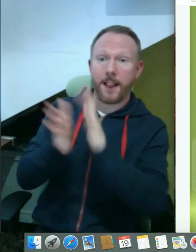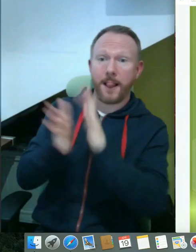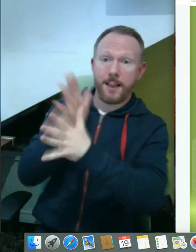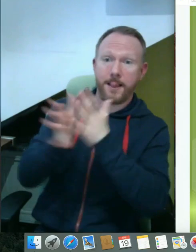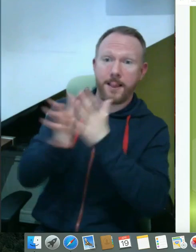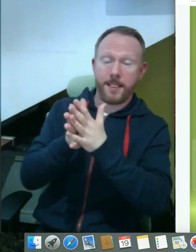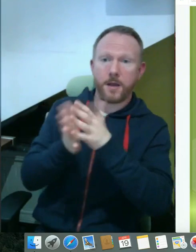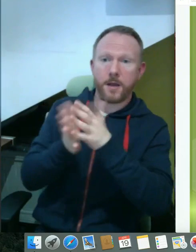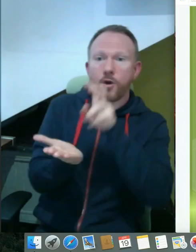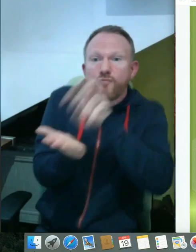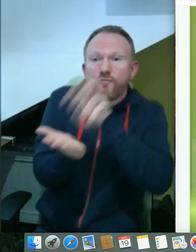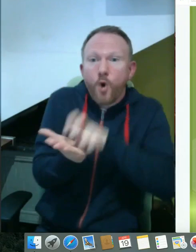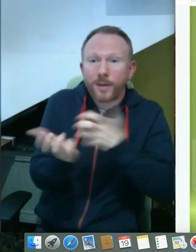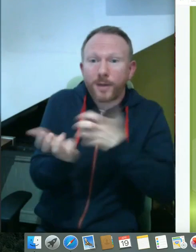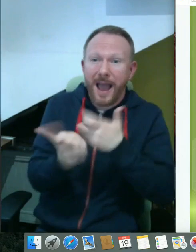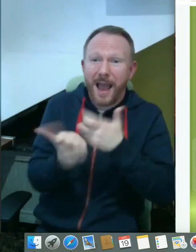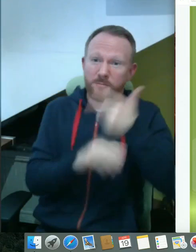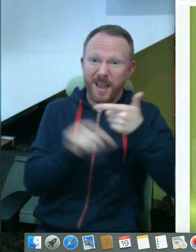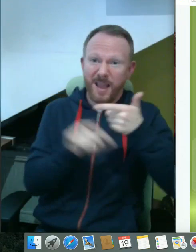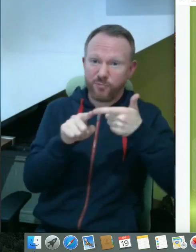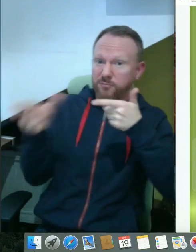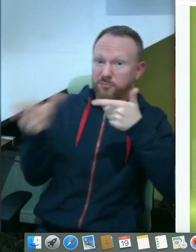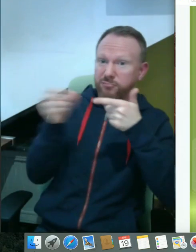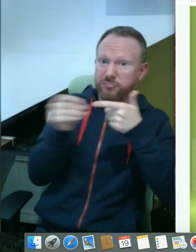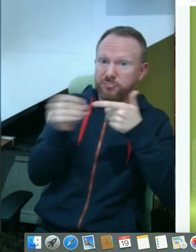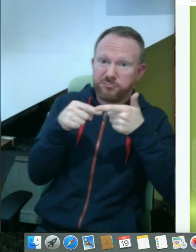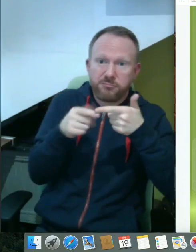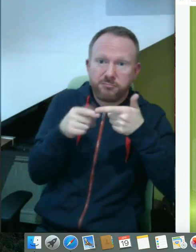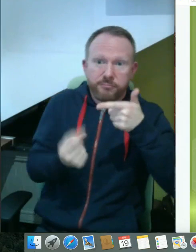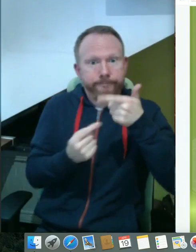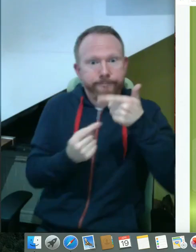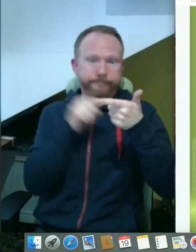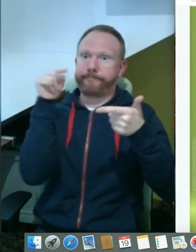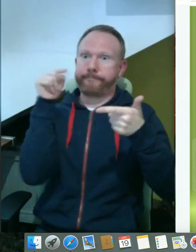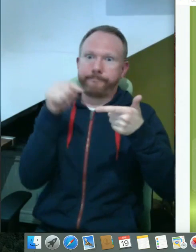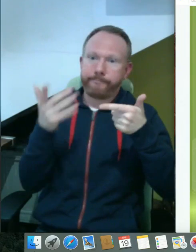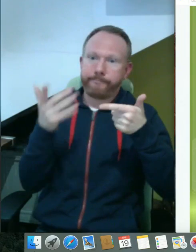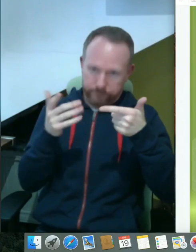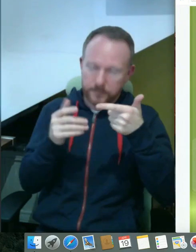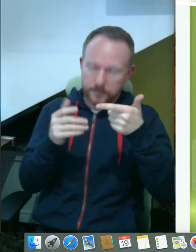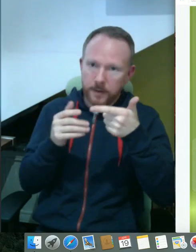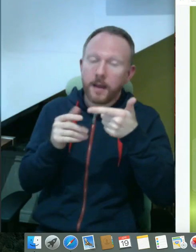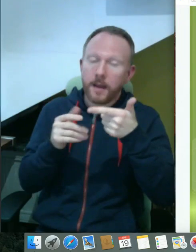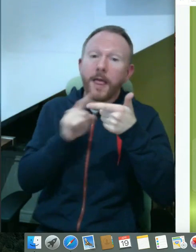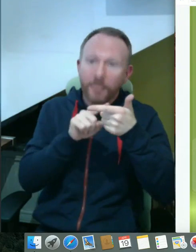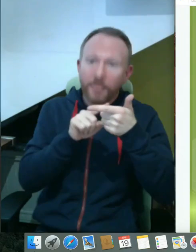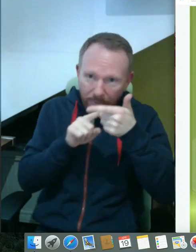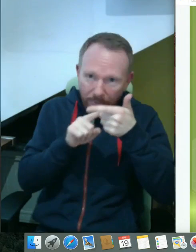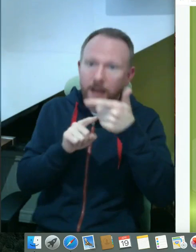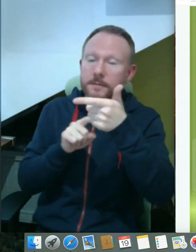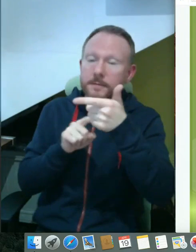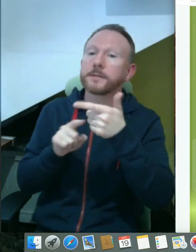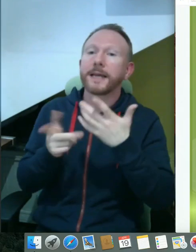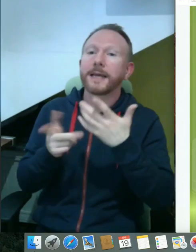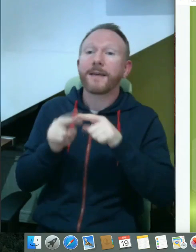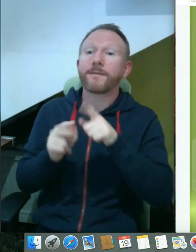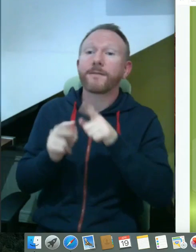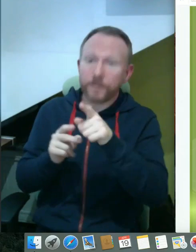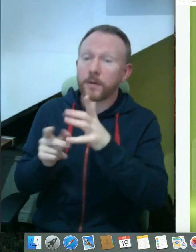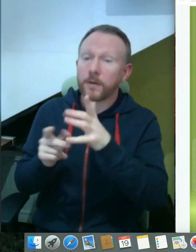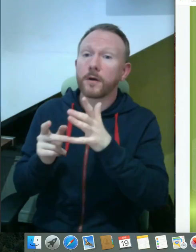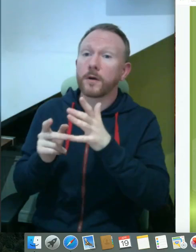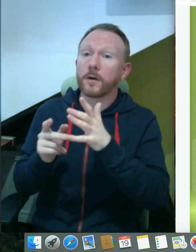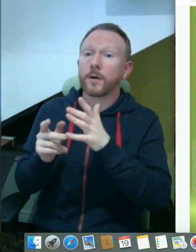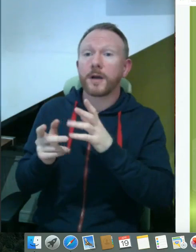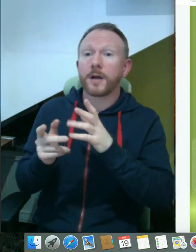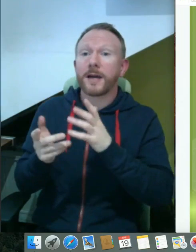only way to preserve an interpretation that works into BSL as one of its languages. It's